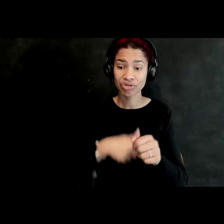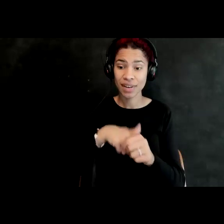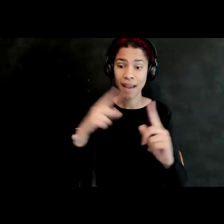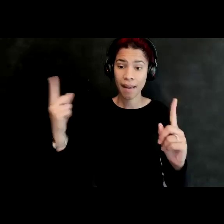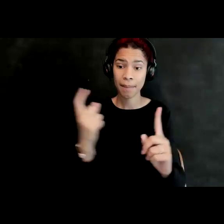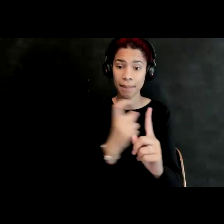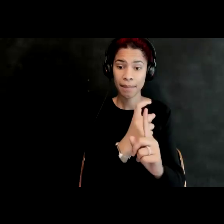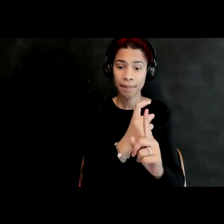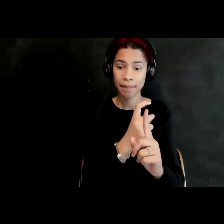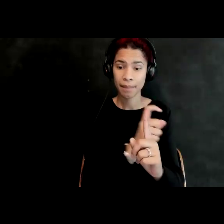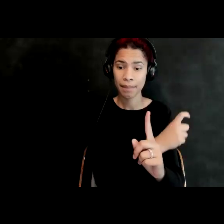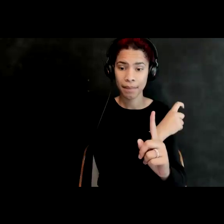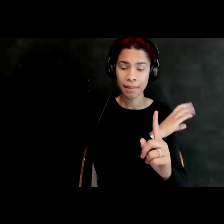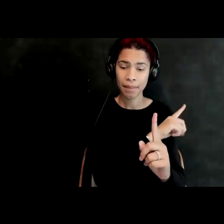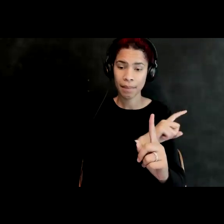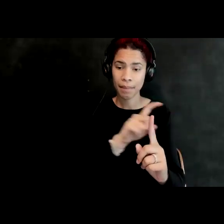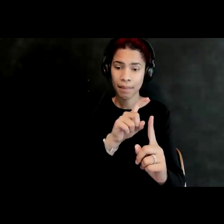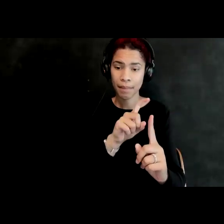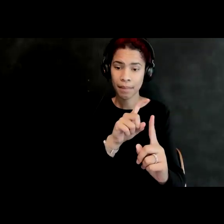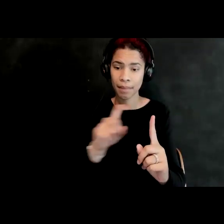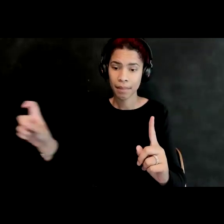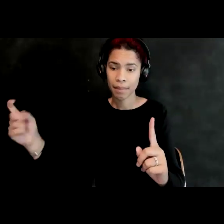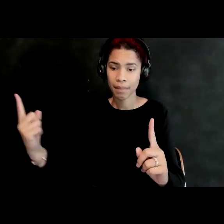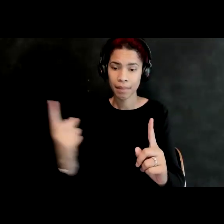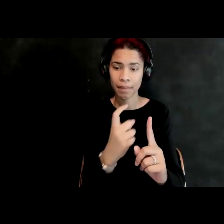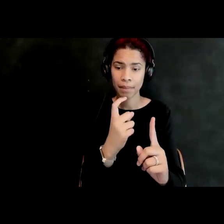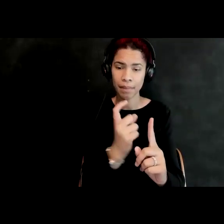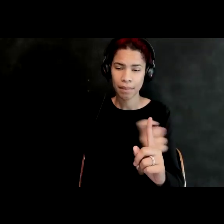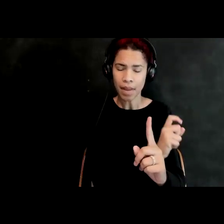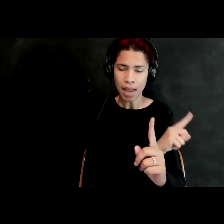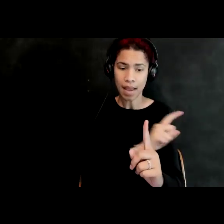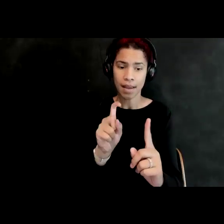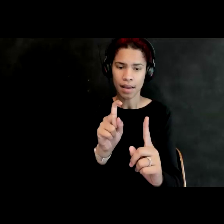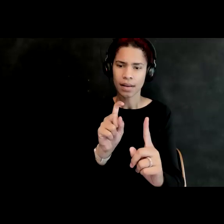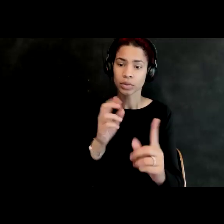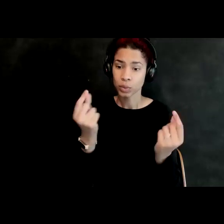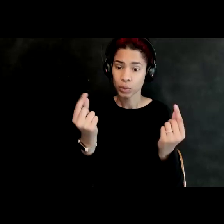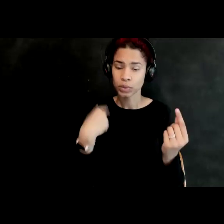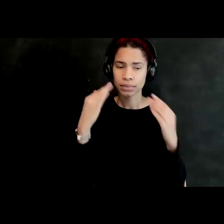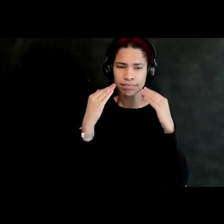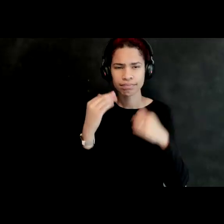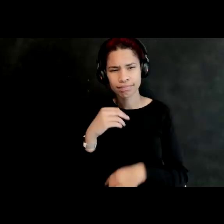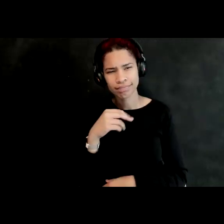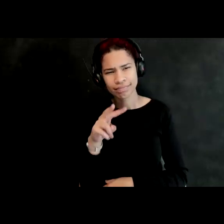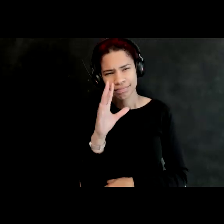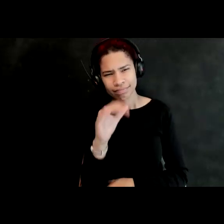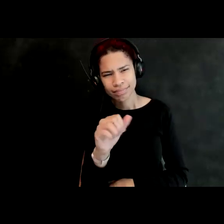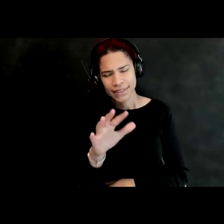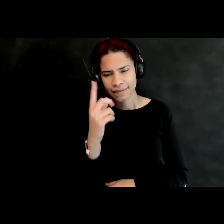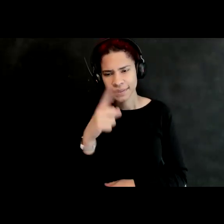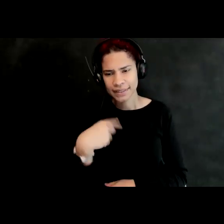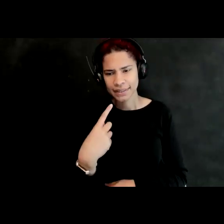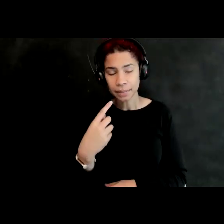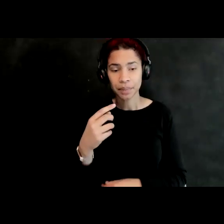a pause, a tilt of the head, and an admiration of her face. Finally, he approached her. His words